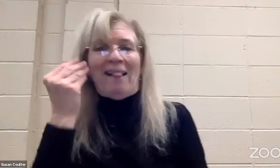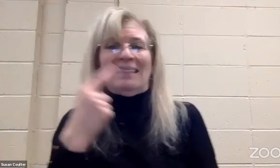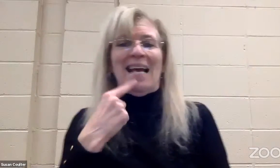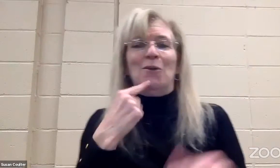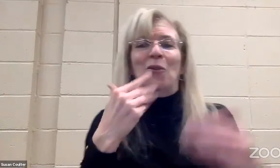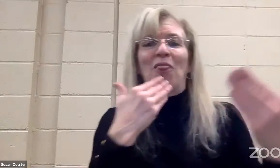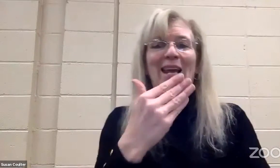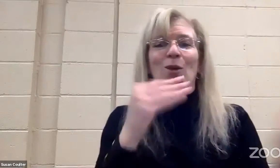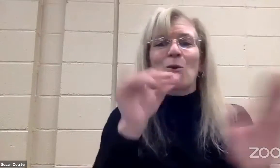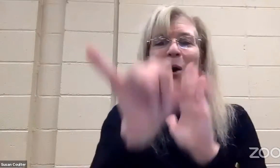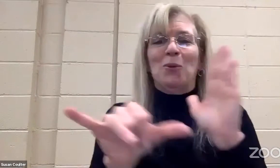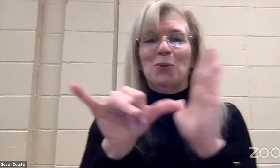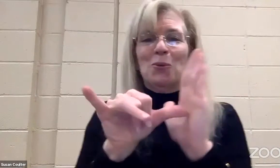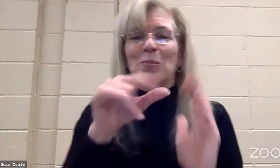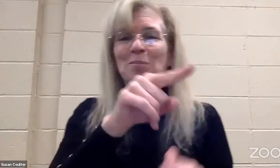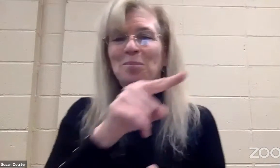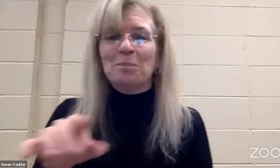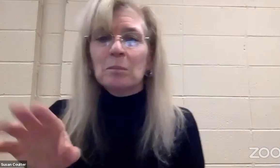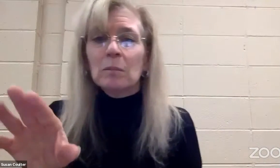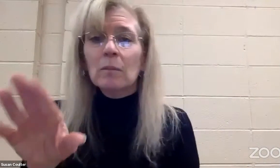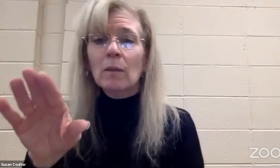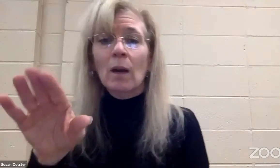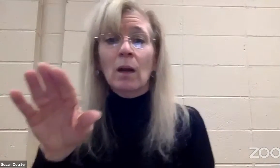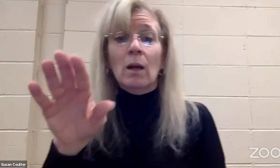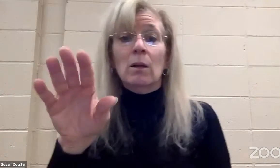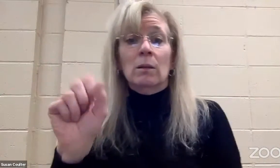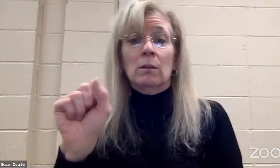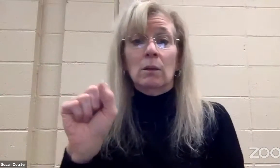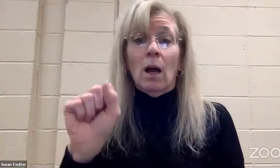Oh, Alexander, thank you on YouTube.